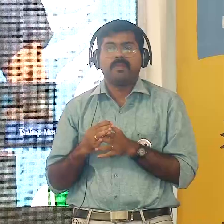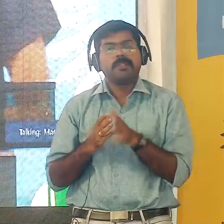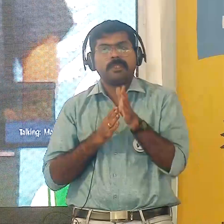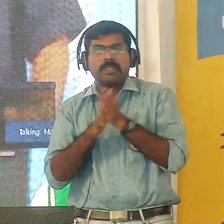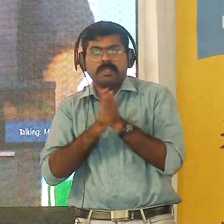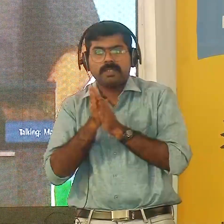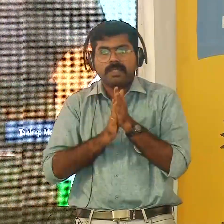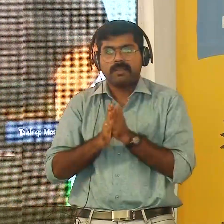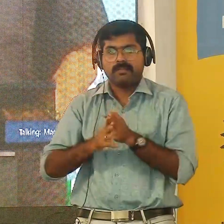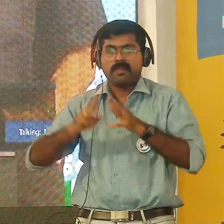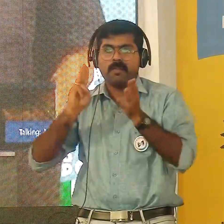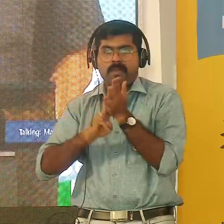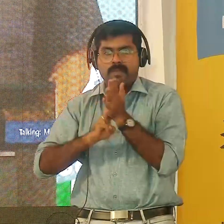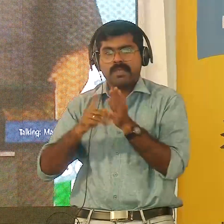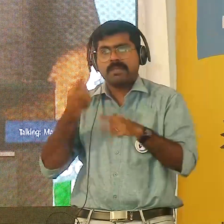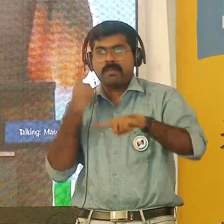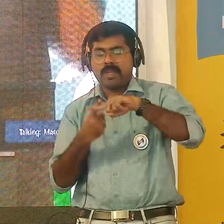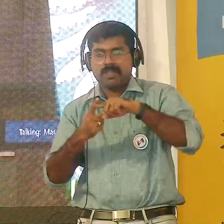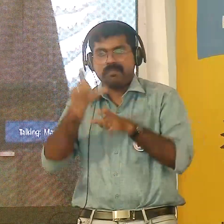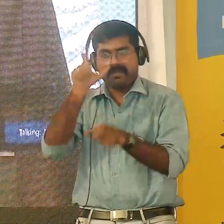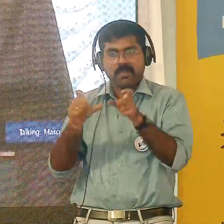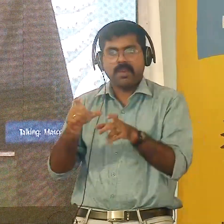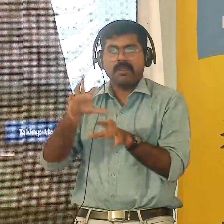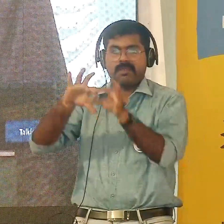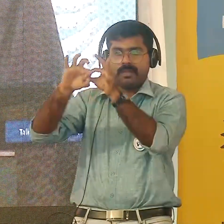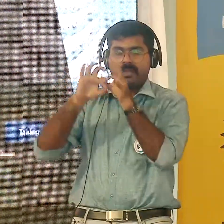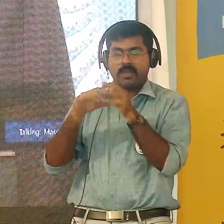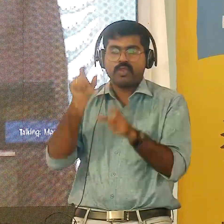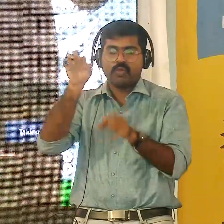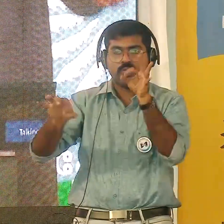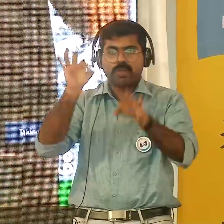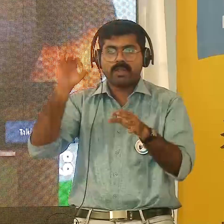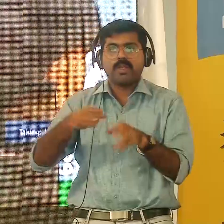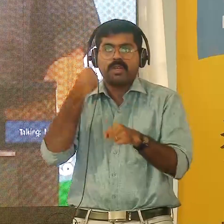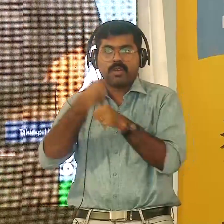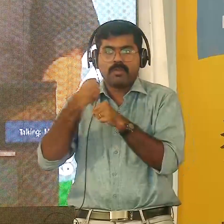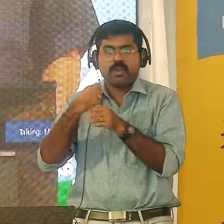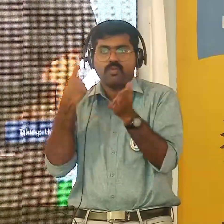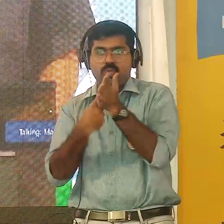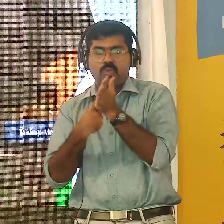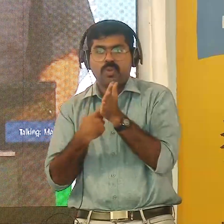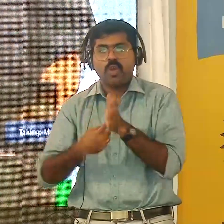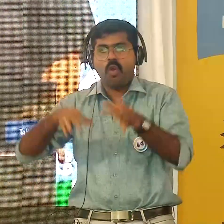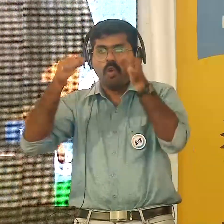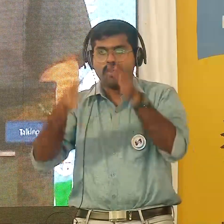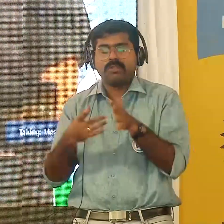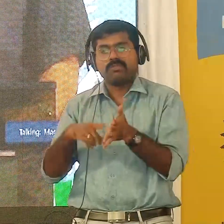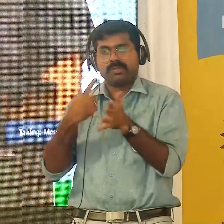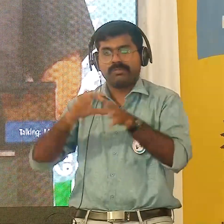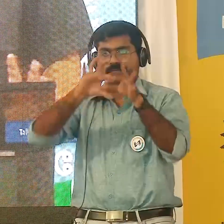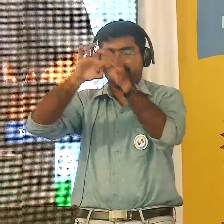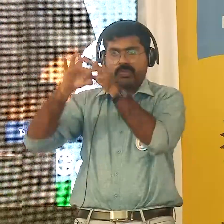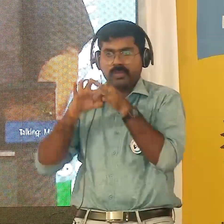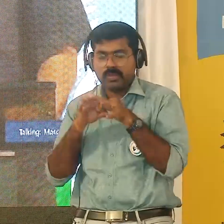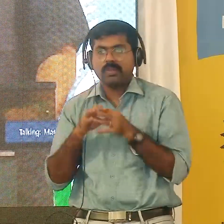interested and committed members of the public, and government policy officials